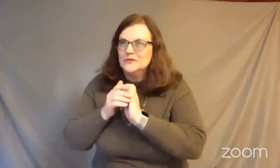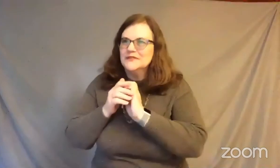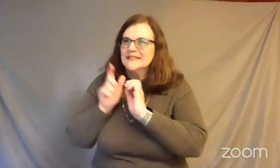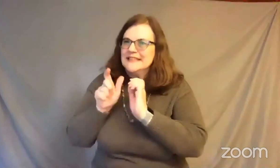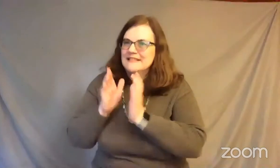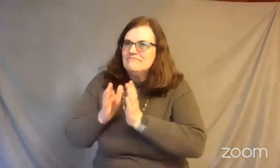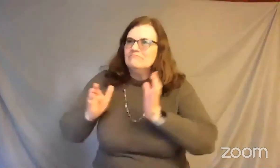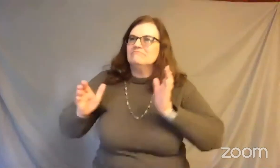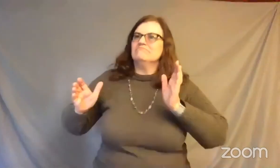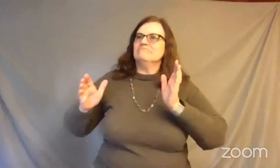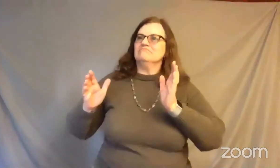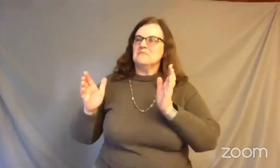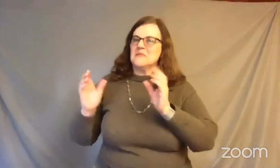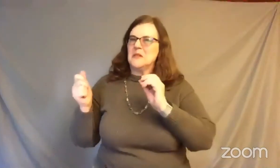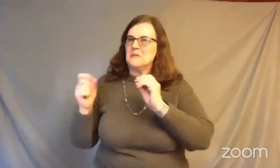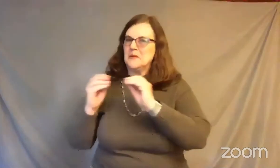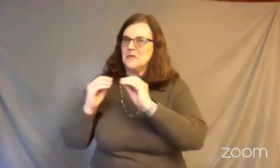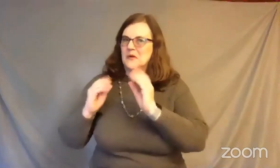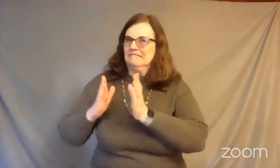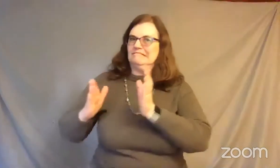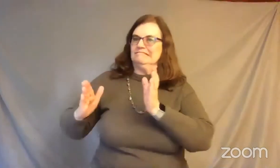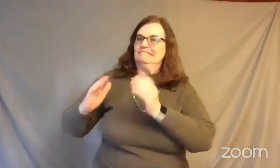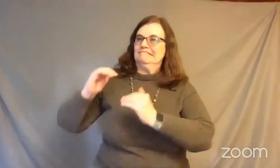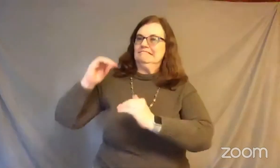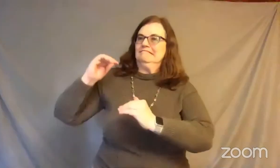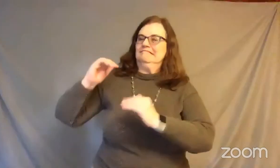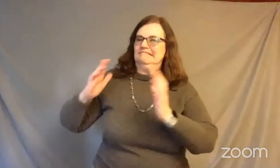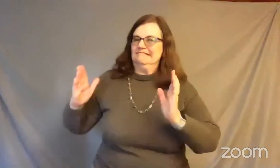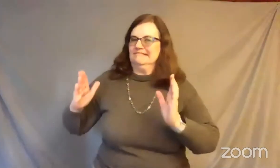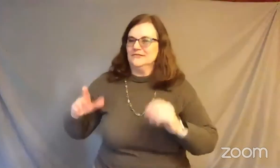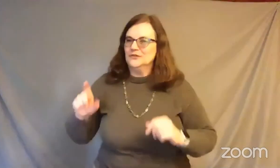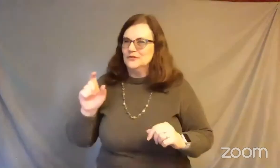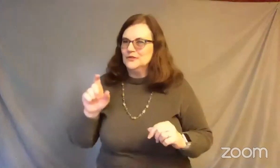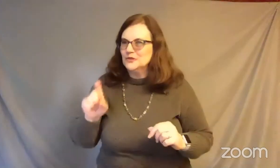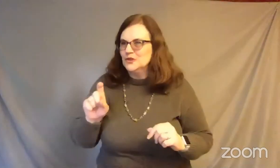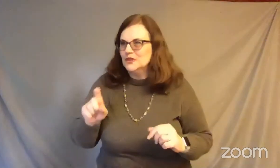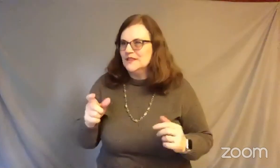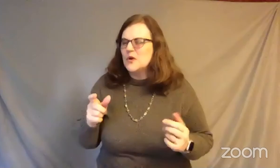most linguistic research is very limited and it needs to be broadened.